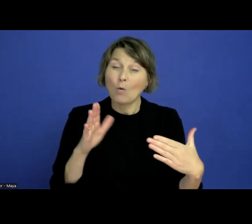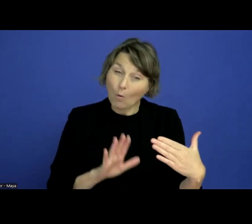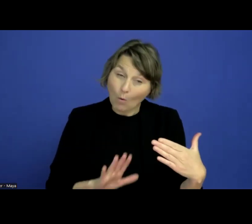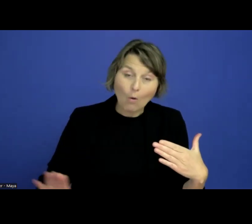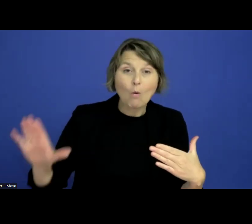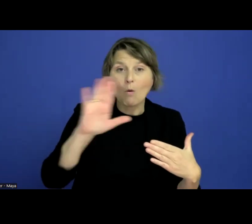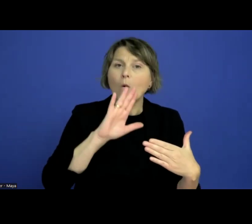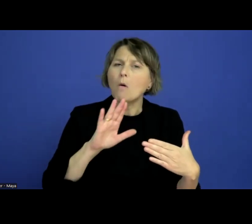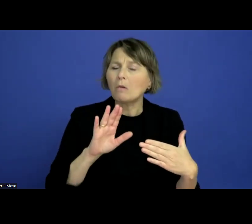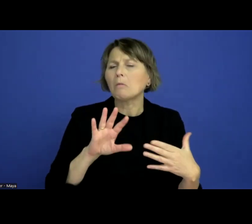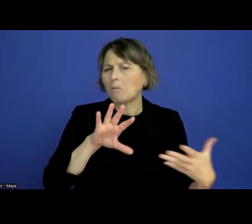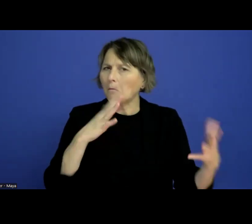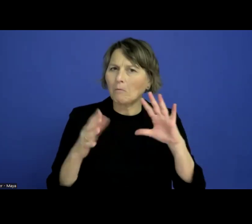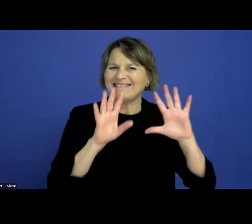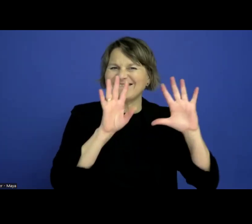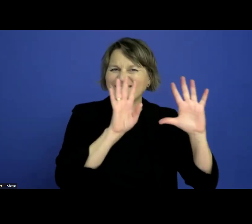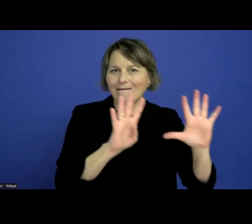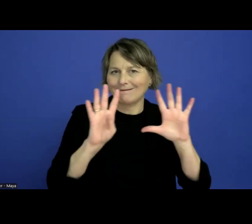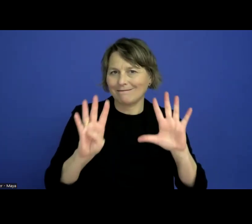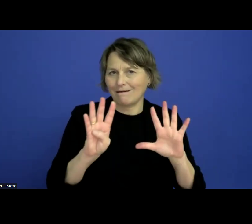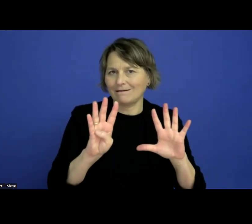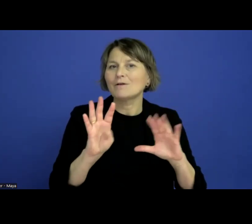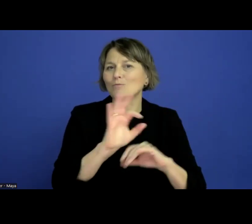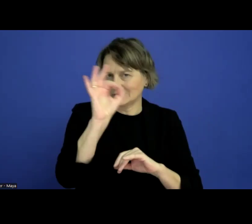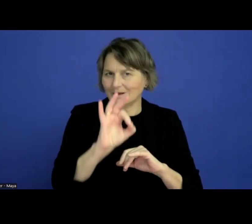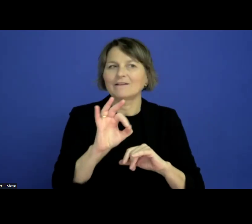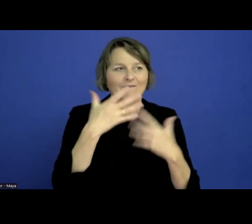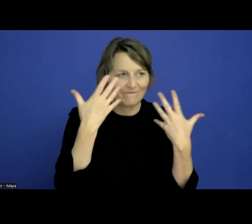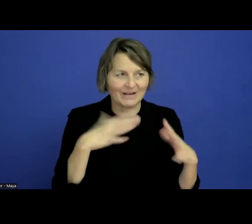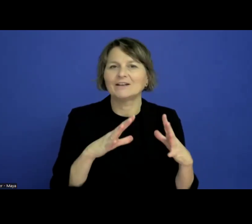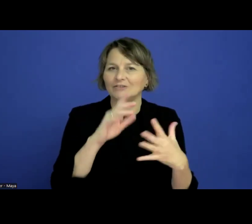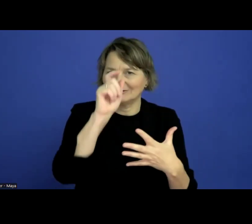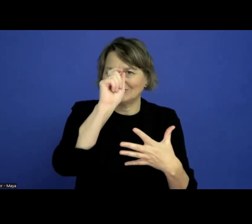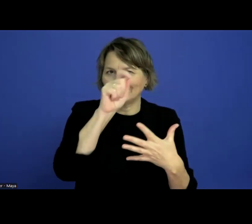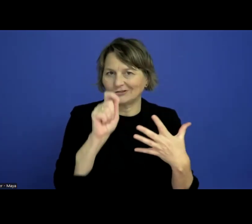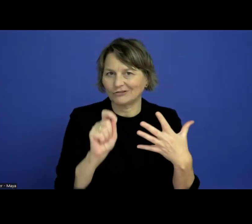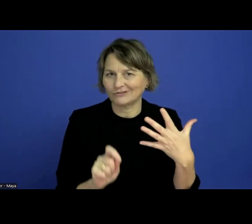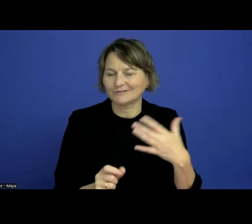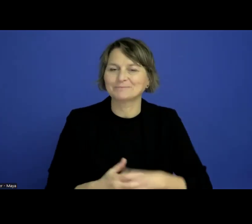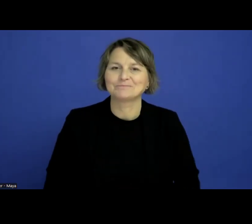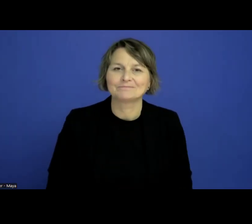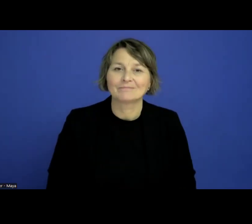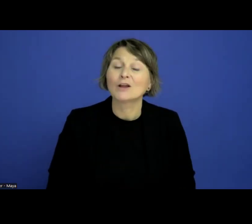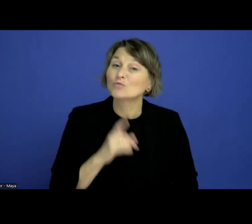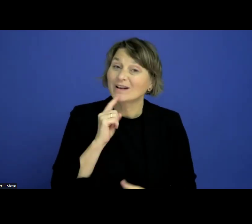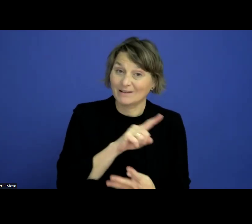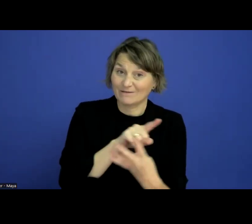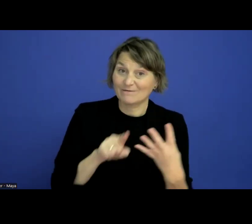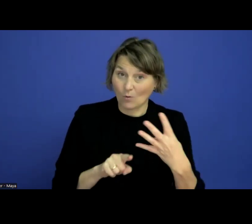of all these measures. It's structured around 4 key pillars: health